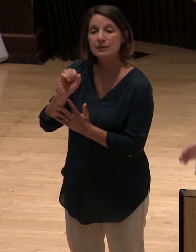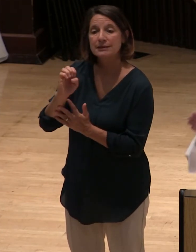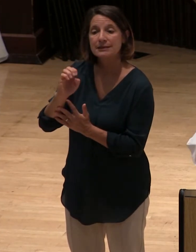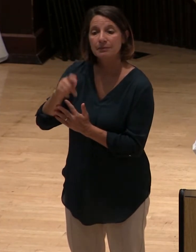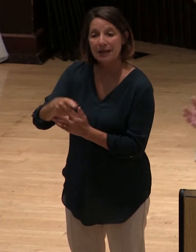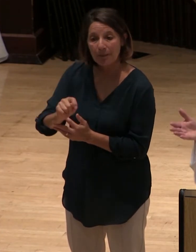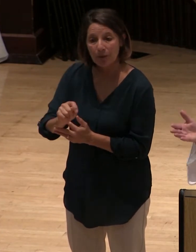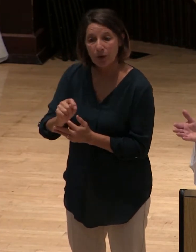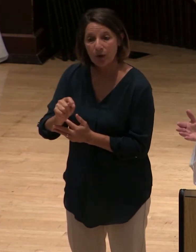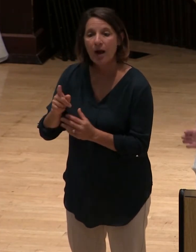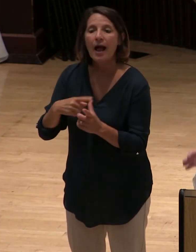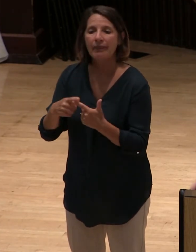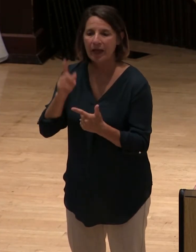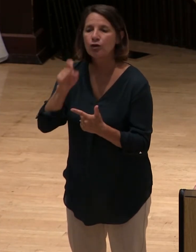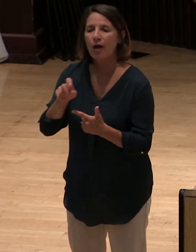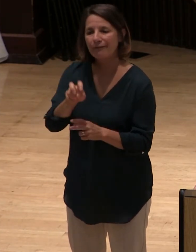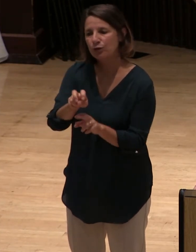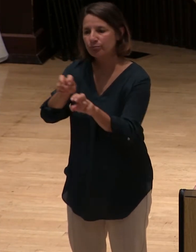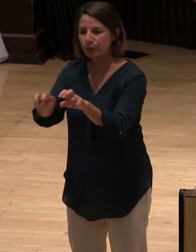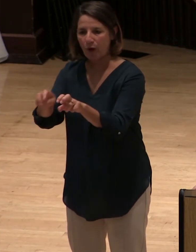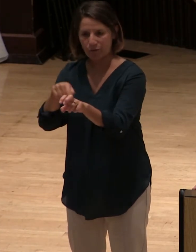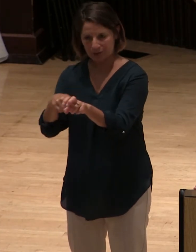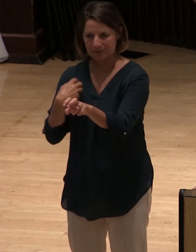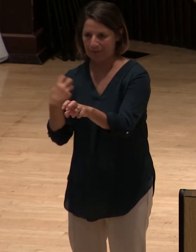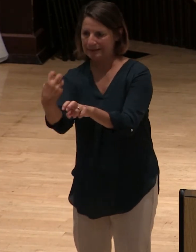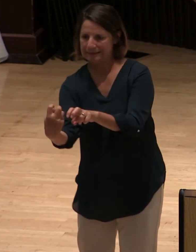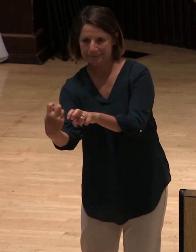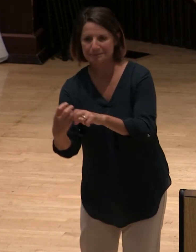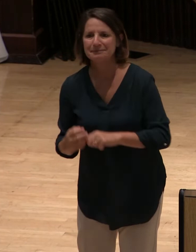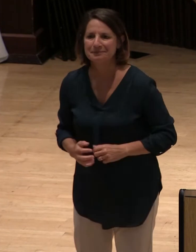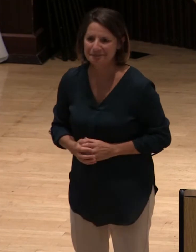then you'll have to move over, make a seat for me.